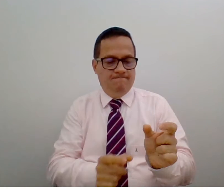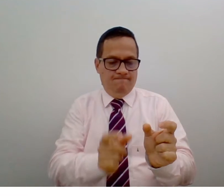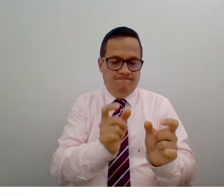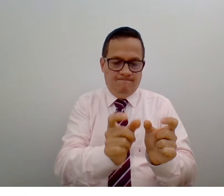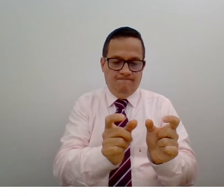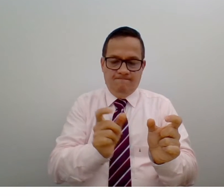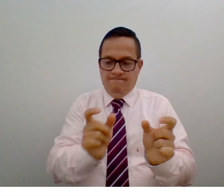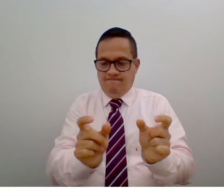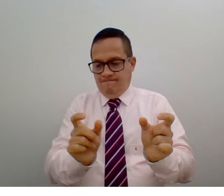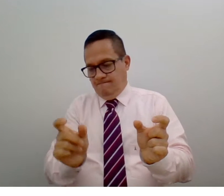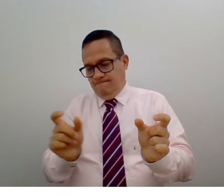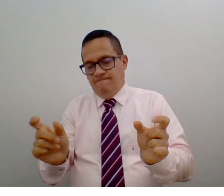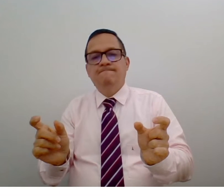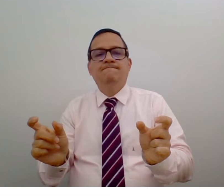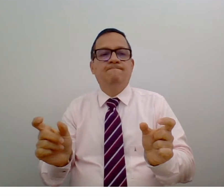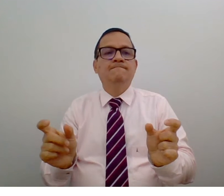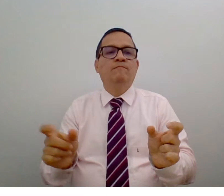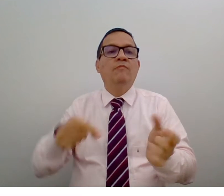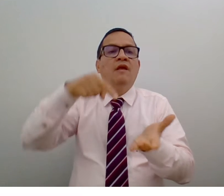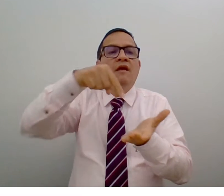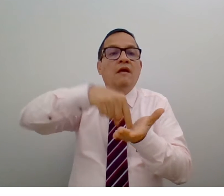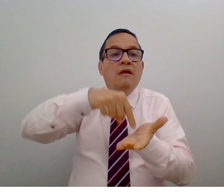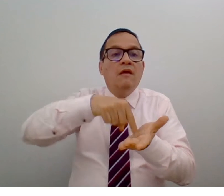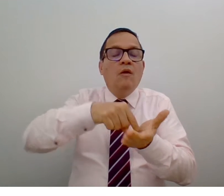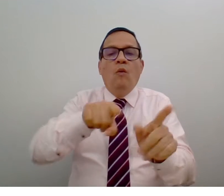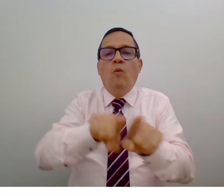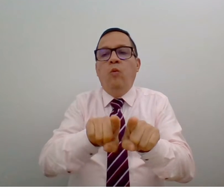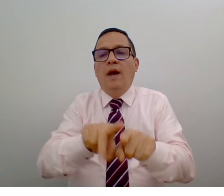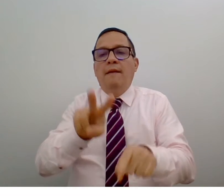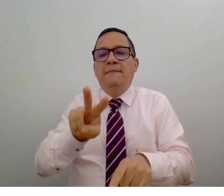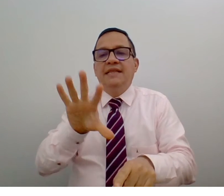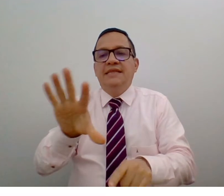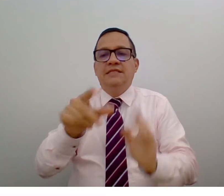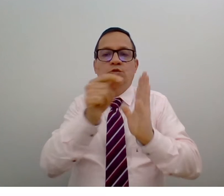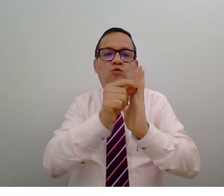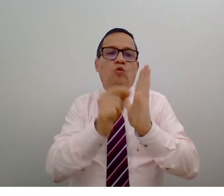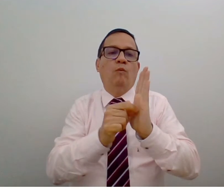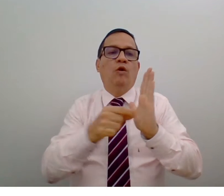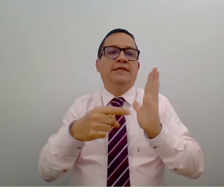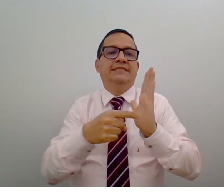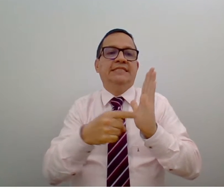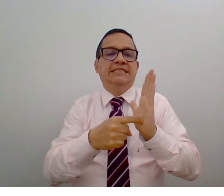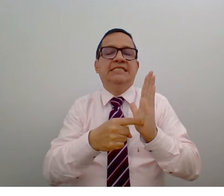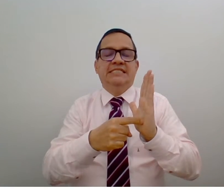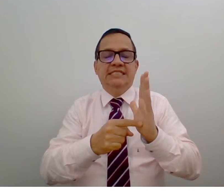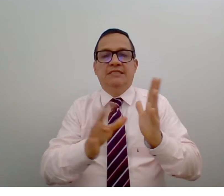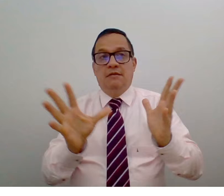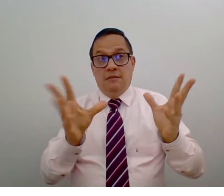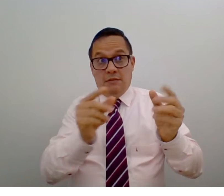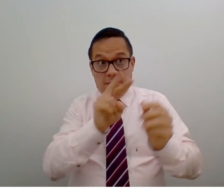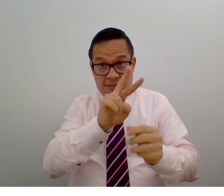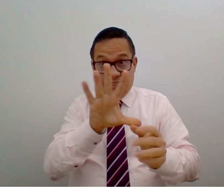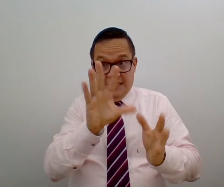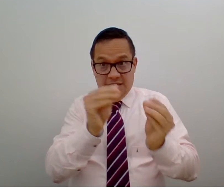Grammar. This criterion represents 25 points of the total of